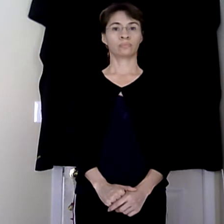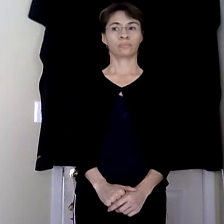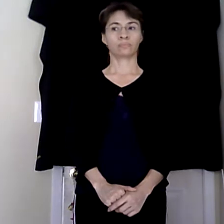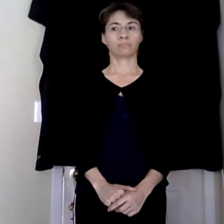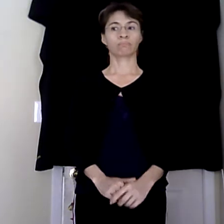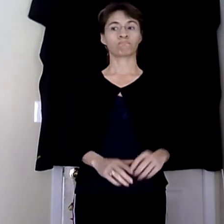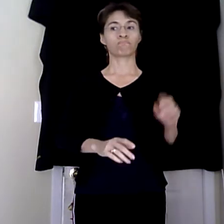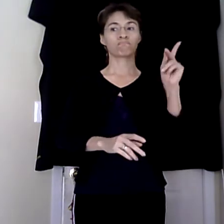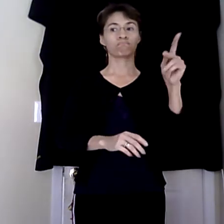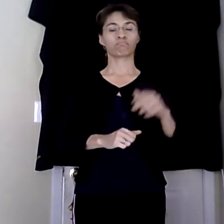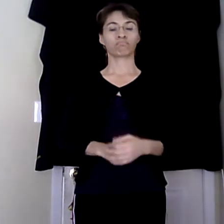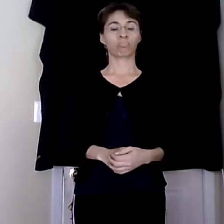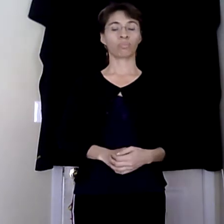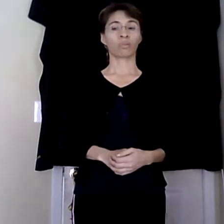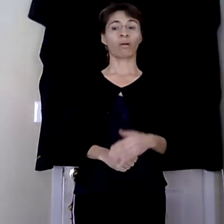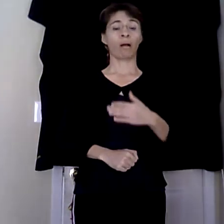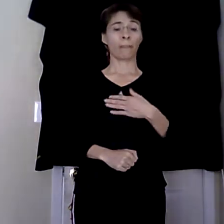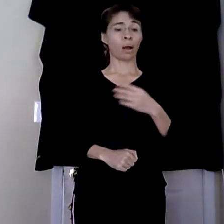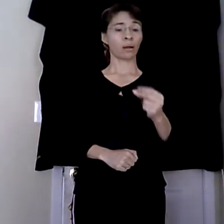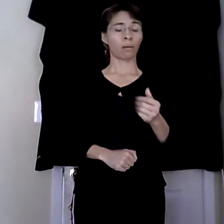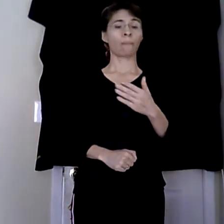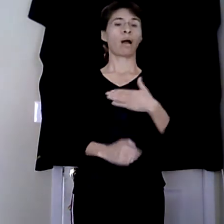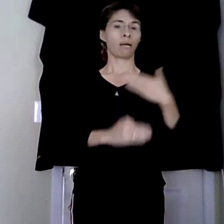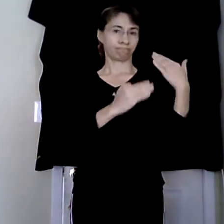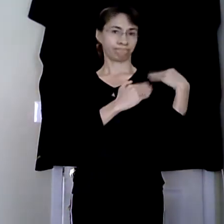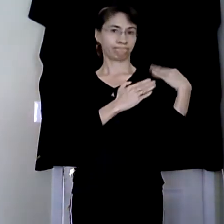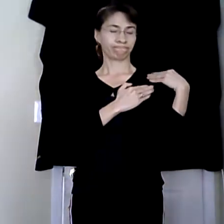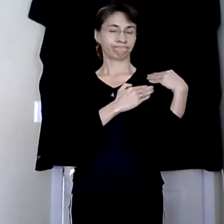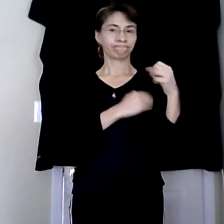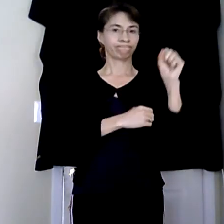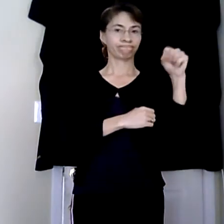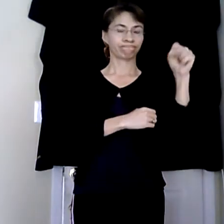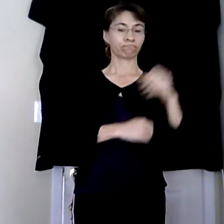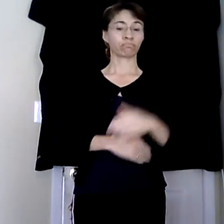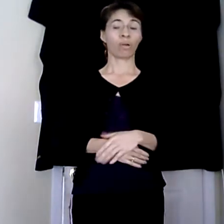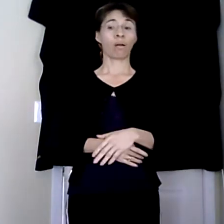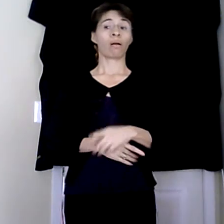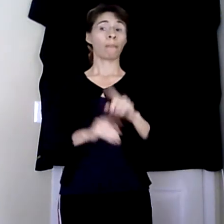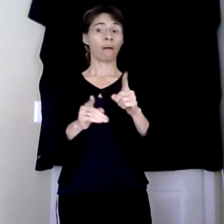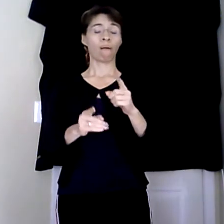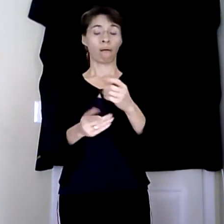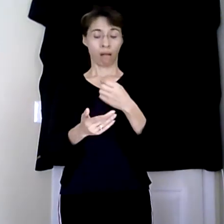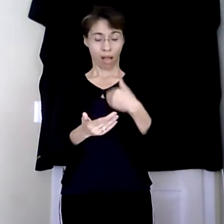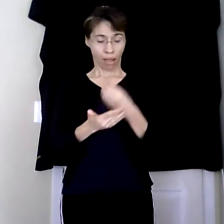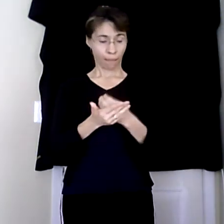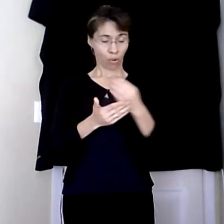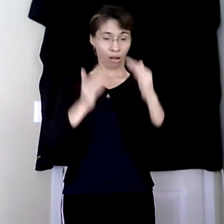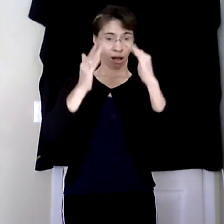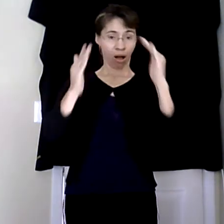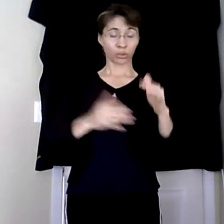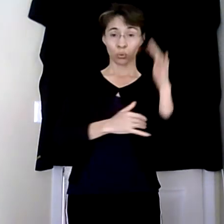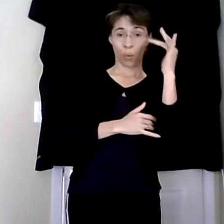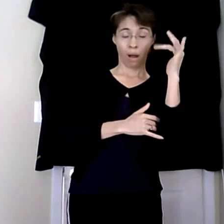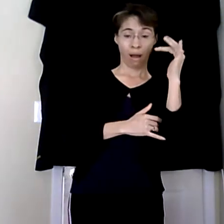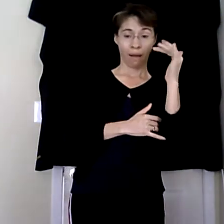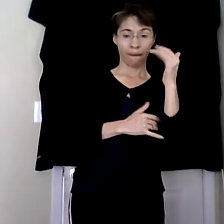Okay, yes, it is my responsibility, but this is one of the reasons I have a home, so I have a fence. So I don't have to keep an eye on the dog